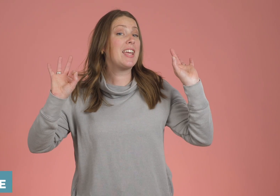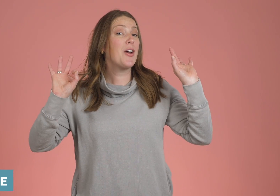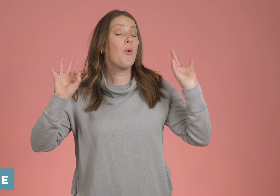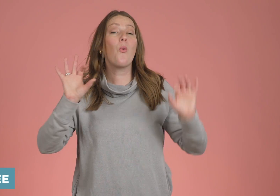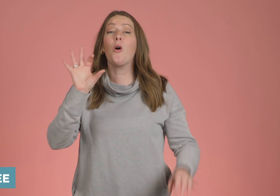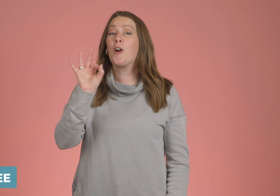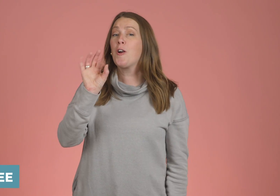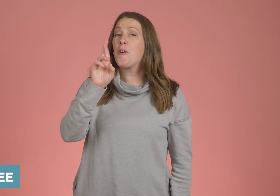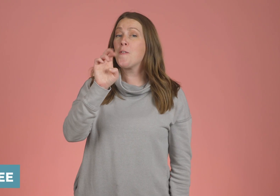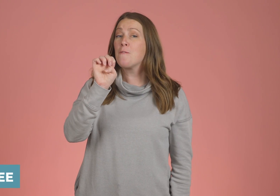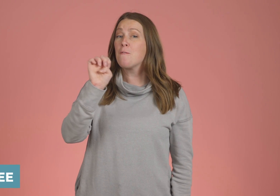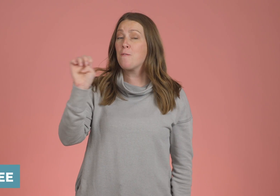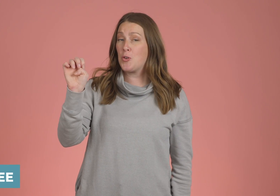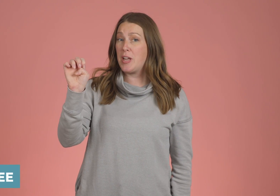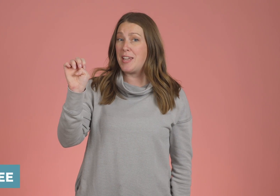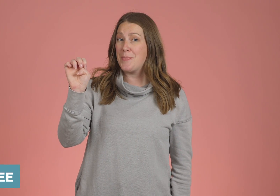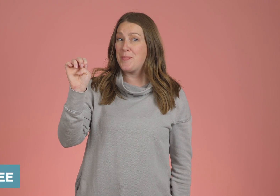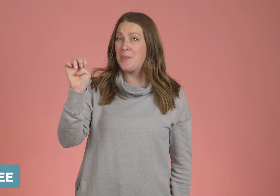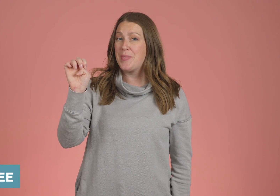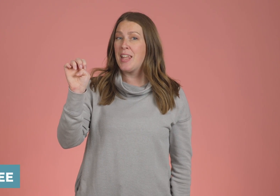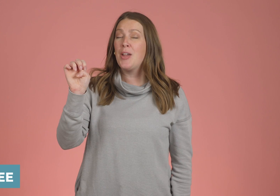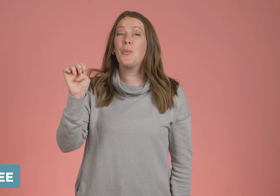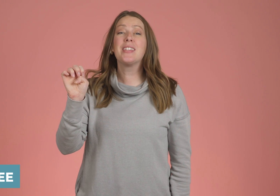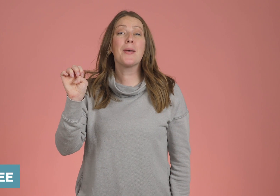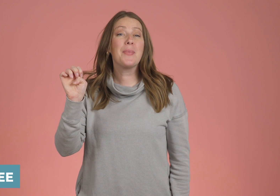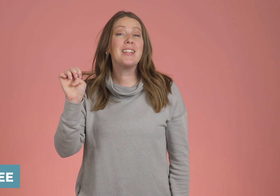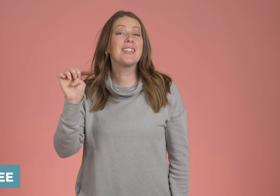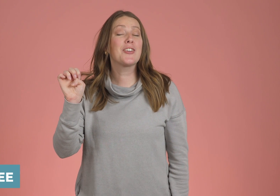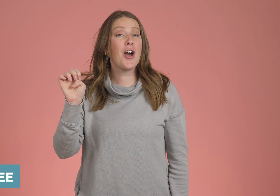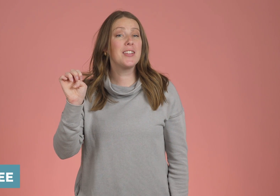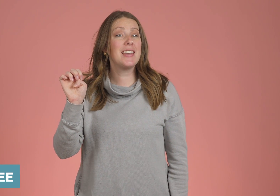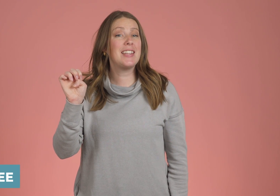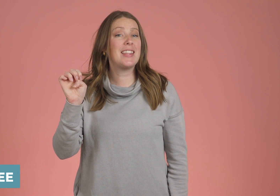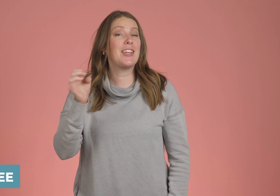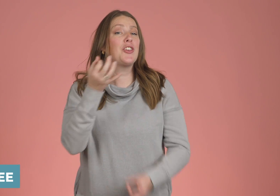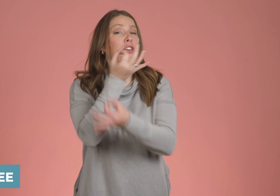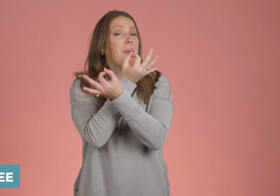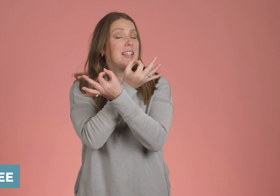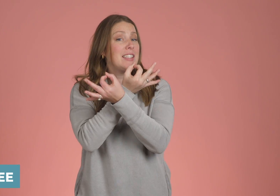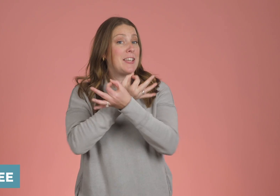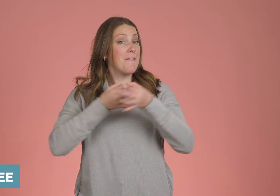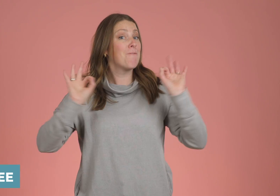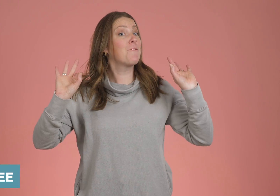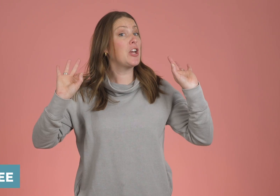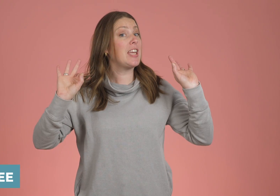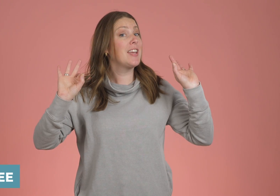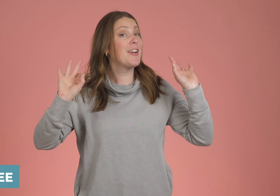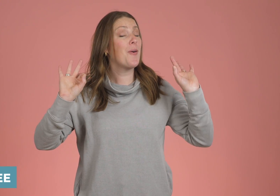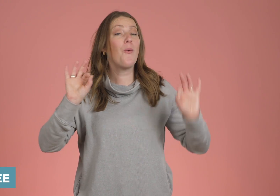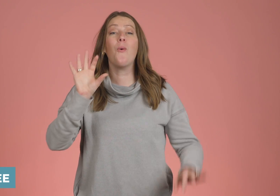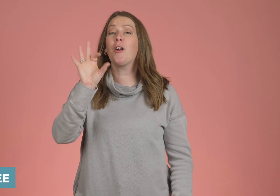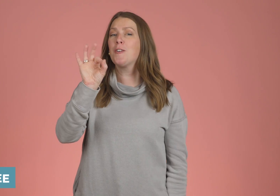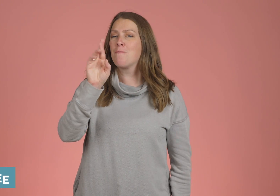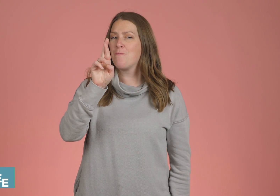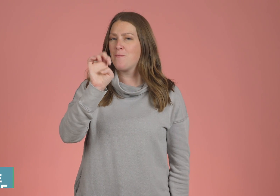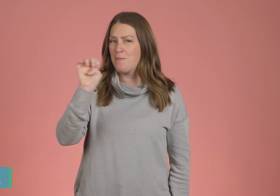Free or free. When something doesn't cost anything, you might see free or